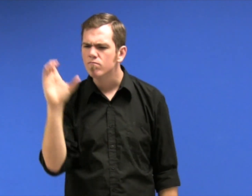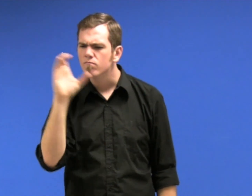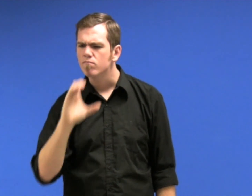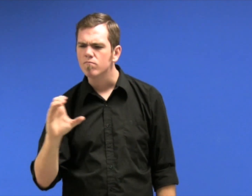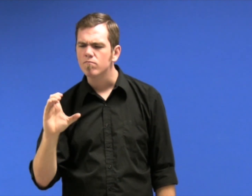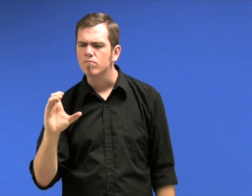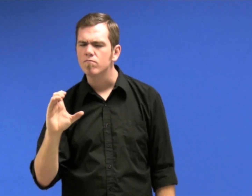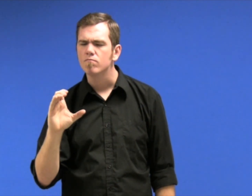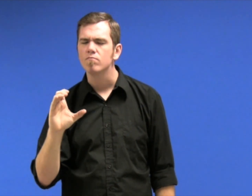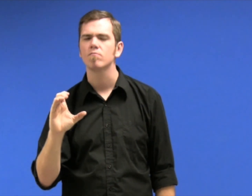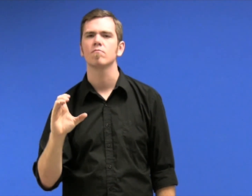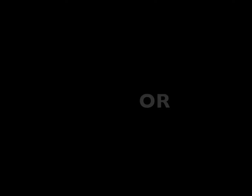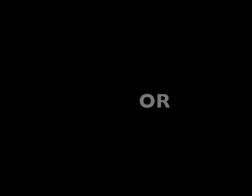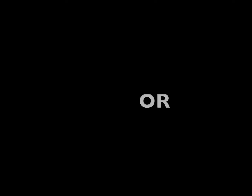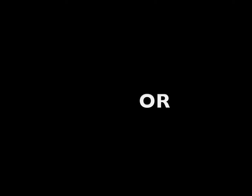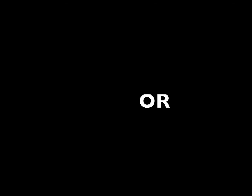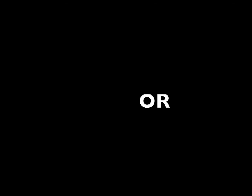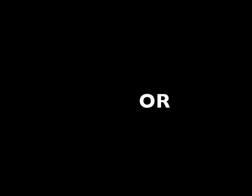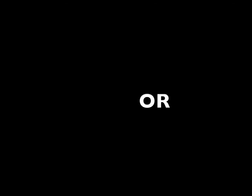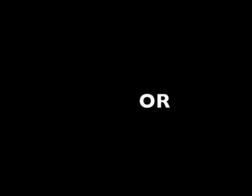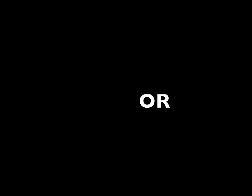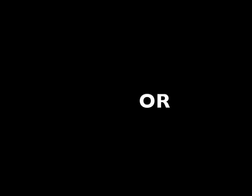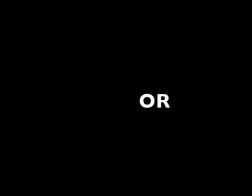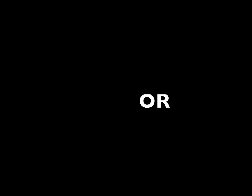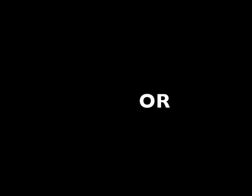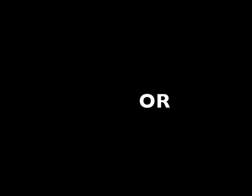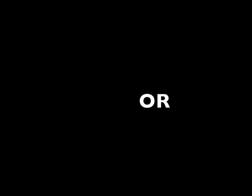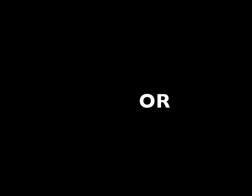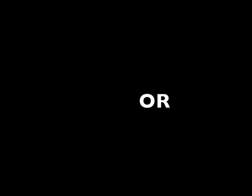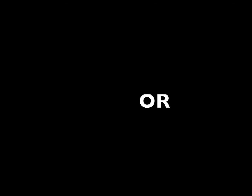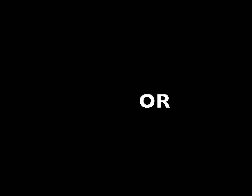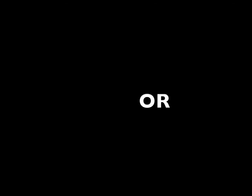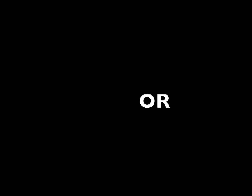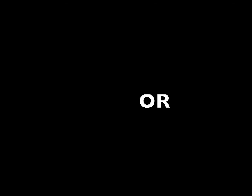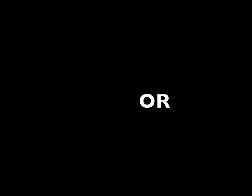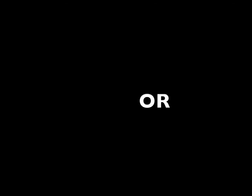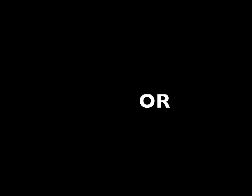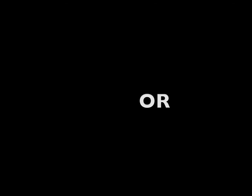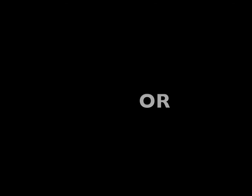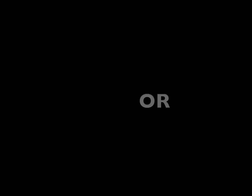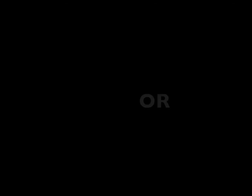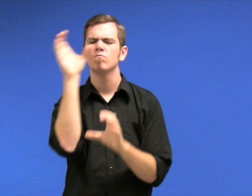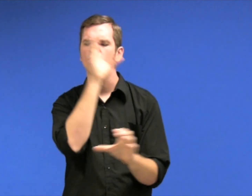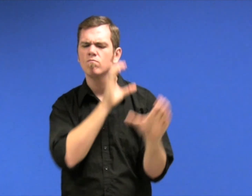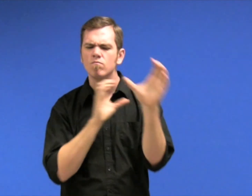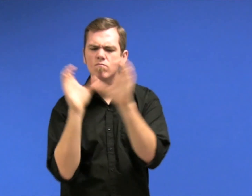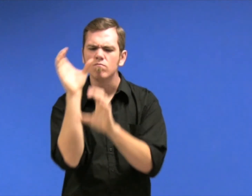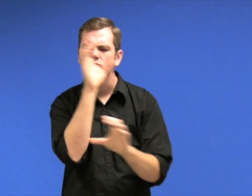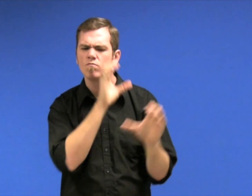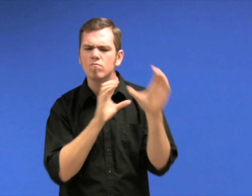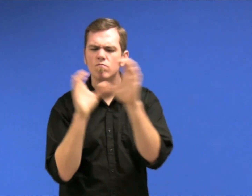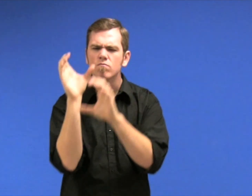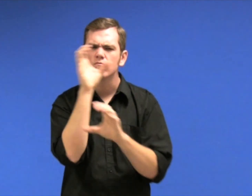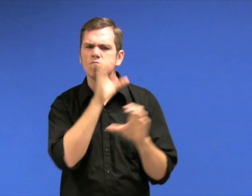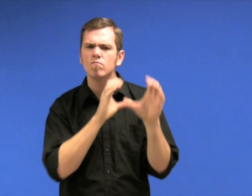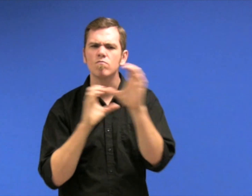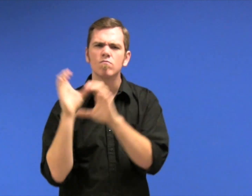Again. Or if you're really searching hard for it, you'll use two hands and it's search or look for.